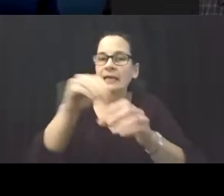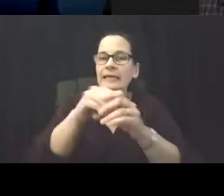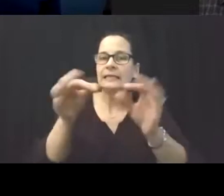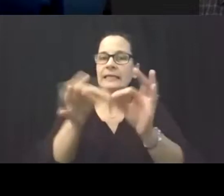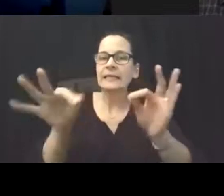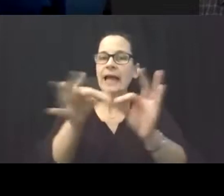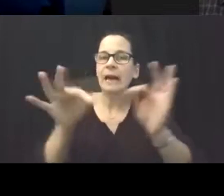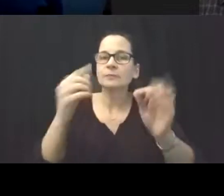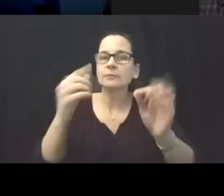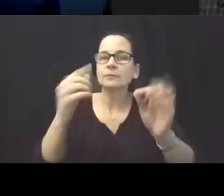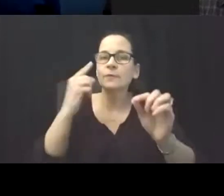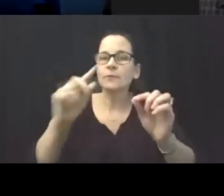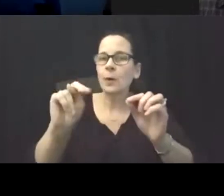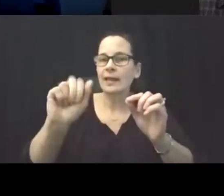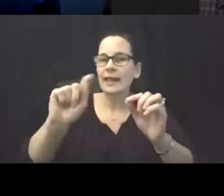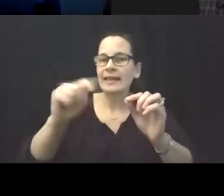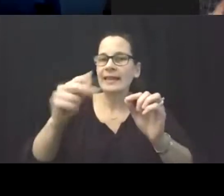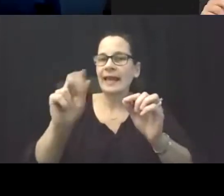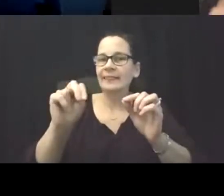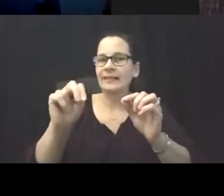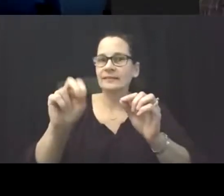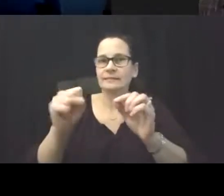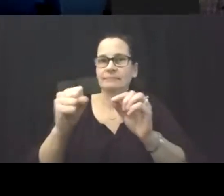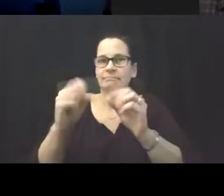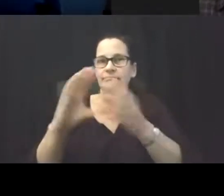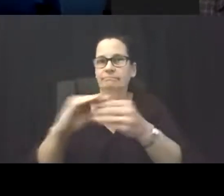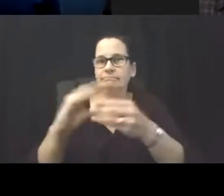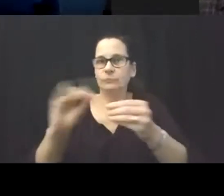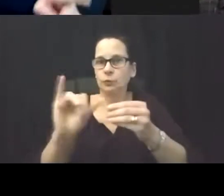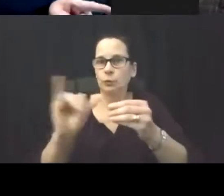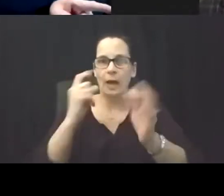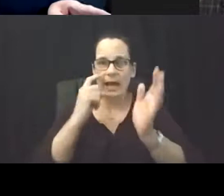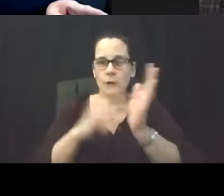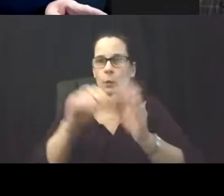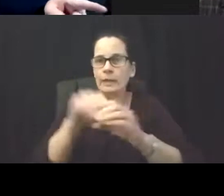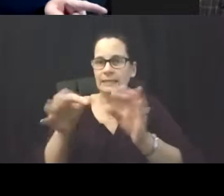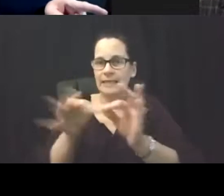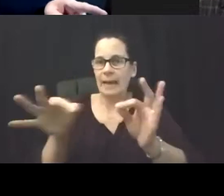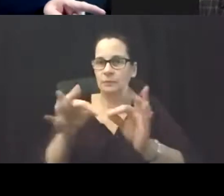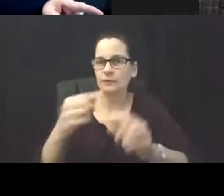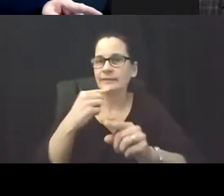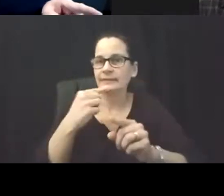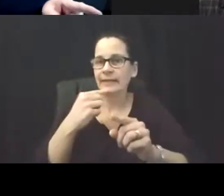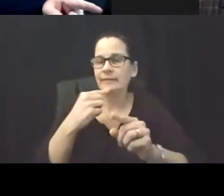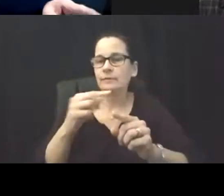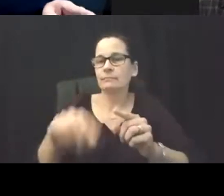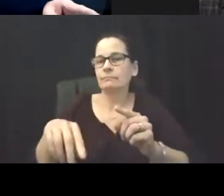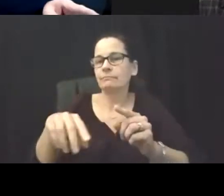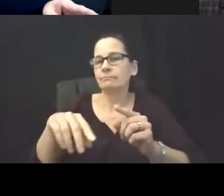And also I want to mention the fact that, when you speak about the caption for Nathan, he made that comment. I know that the caption is